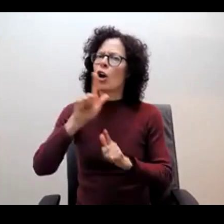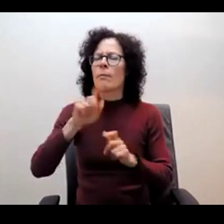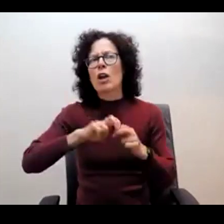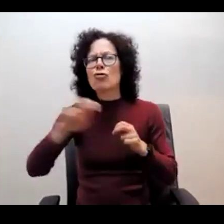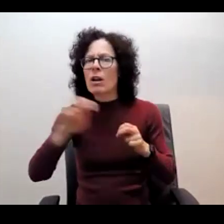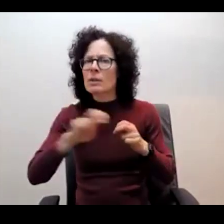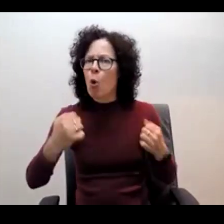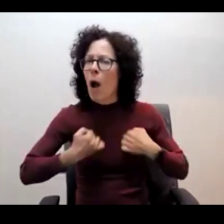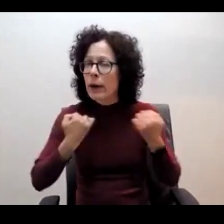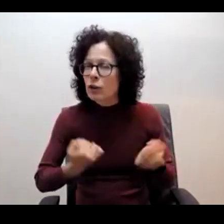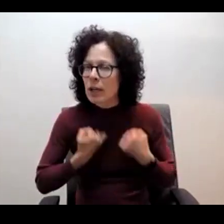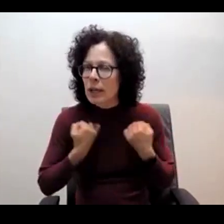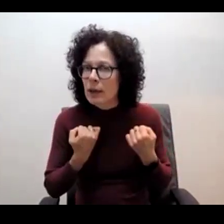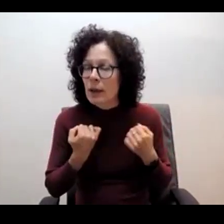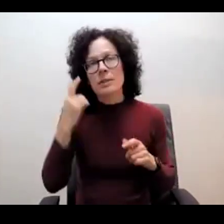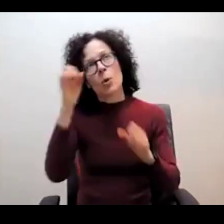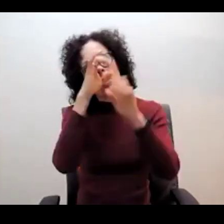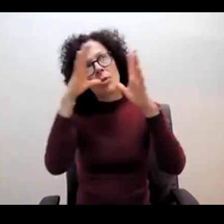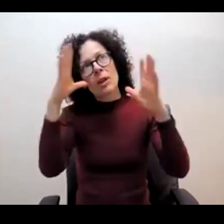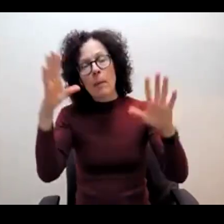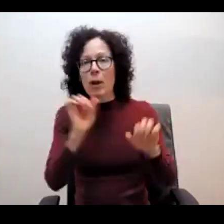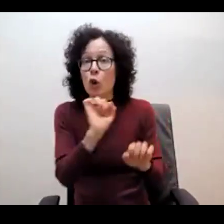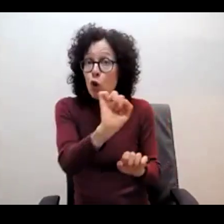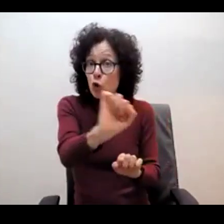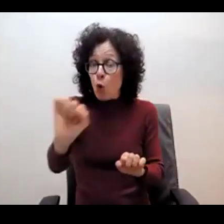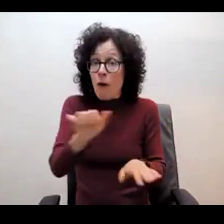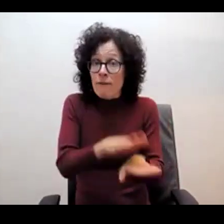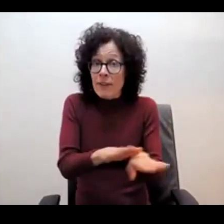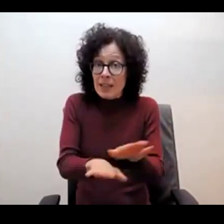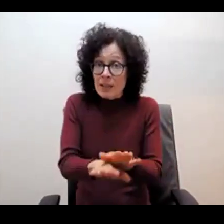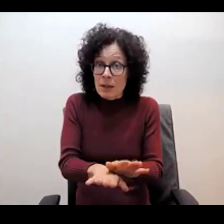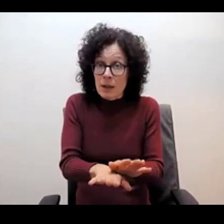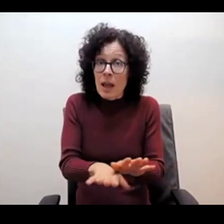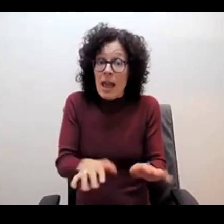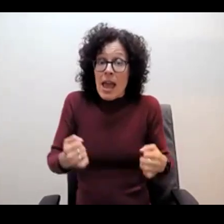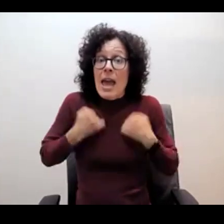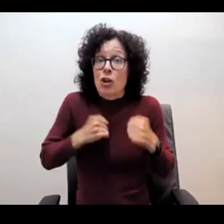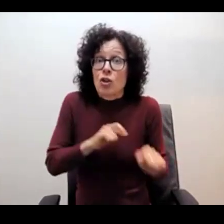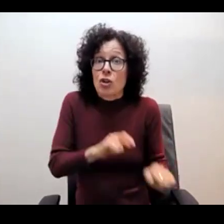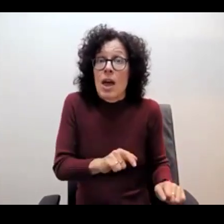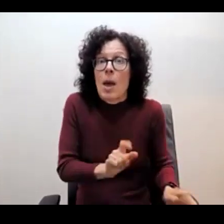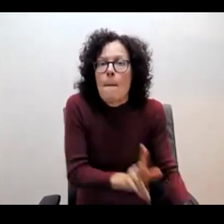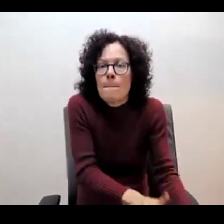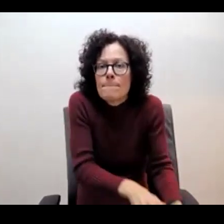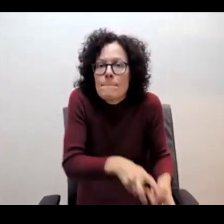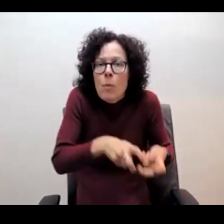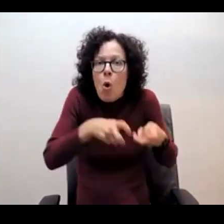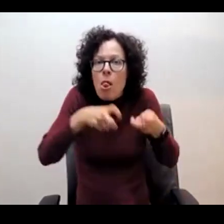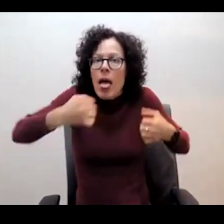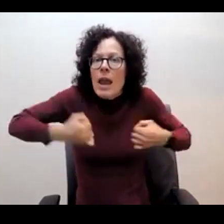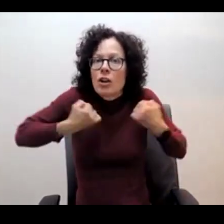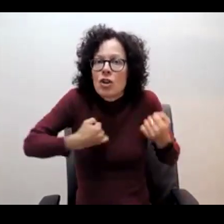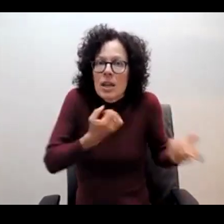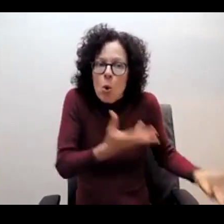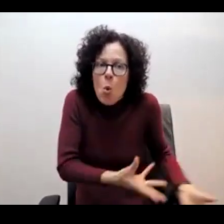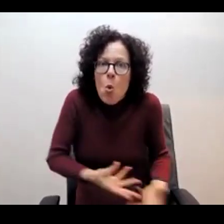drawing energy from your feet all the way up through your body. And again, grounding it to the earth.